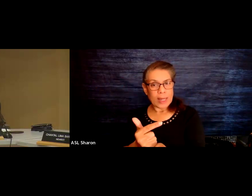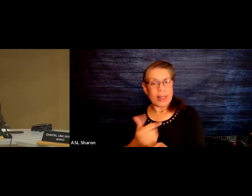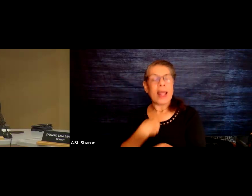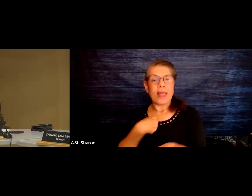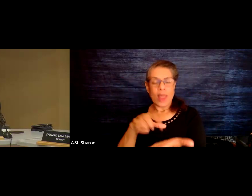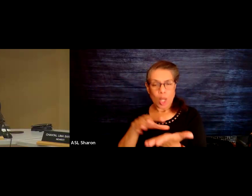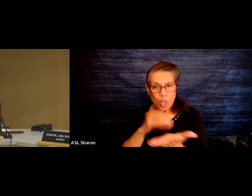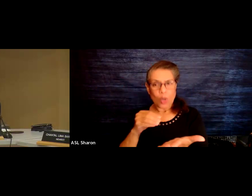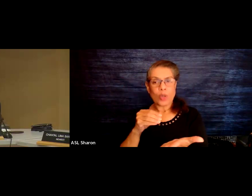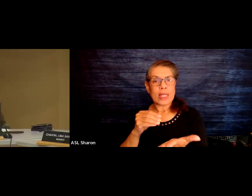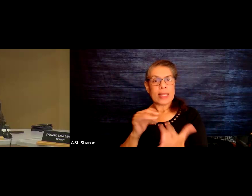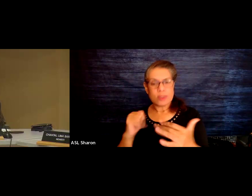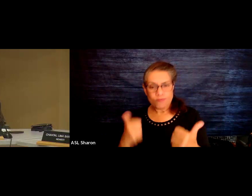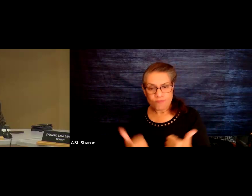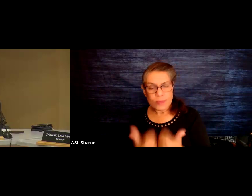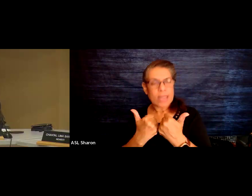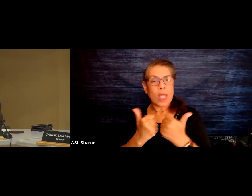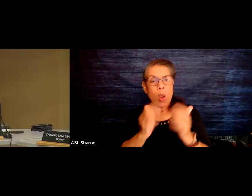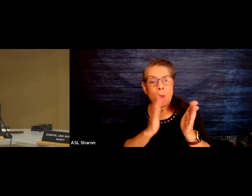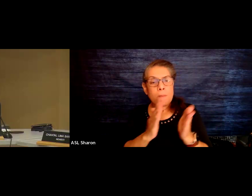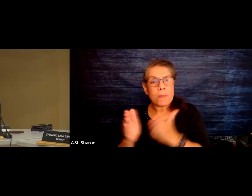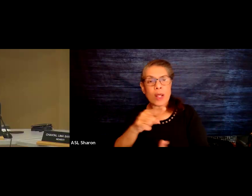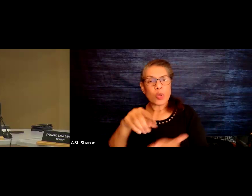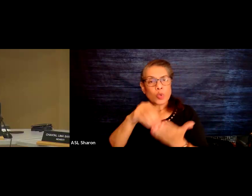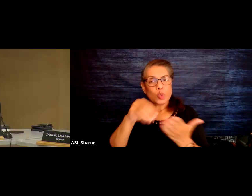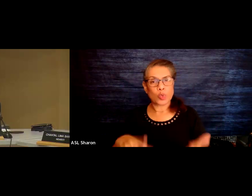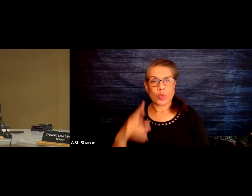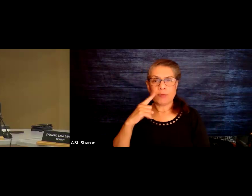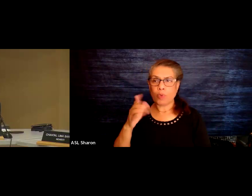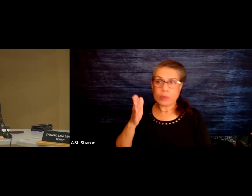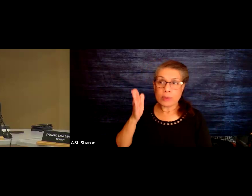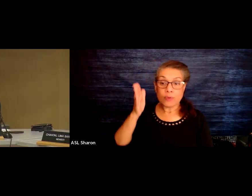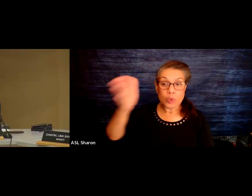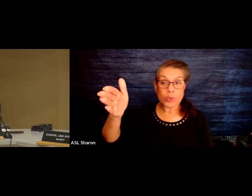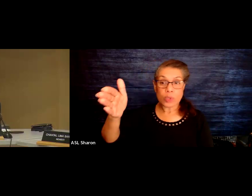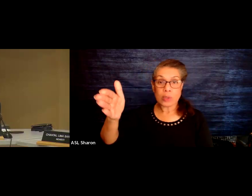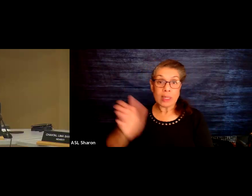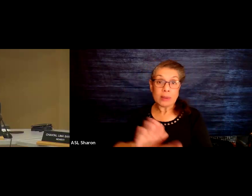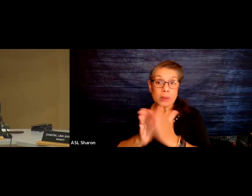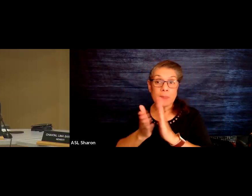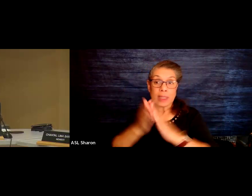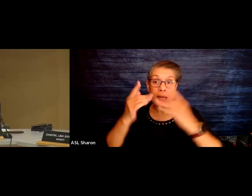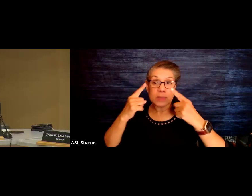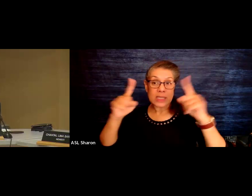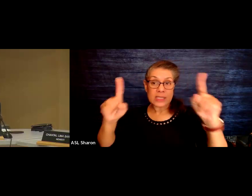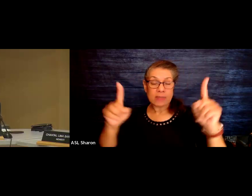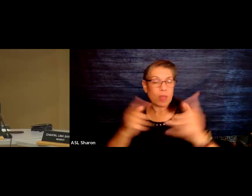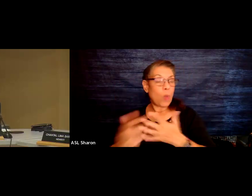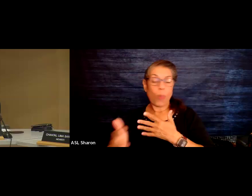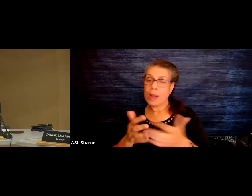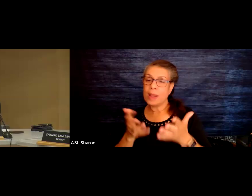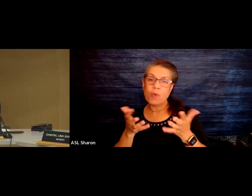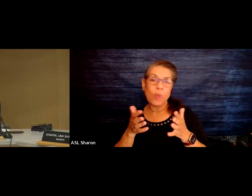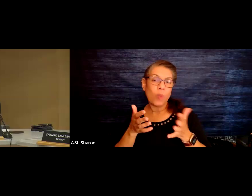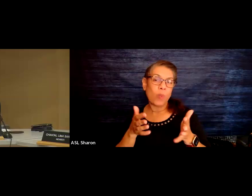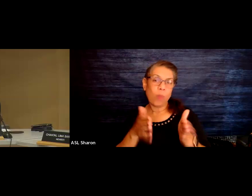got really is preparing them to go forth and be successful in whatever way they plan